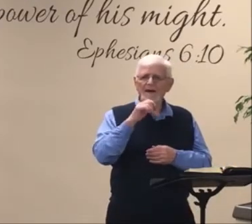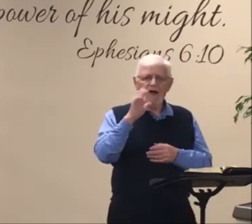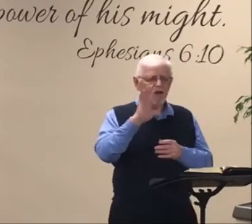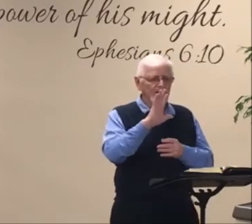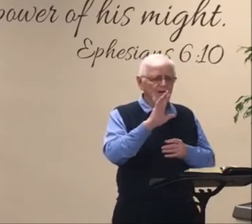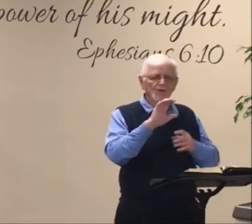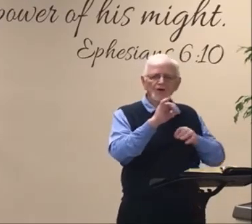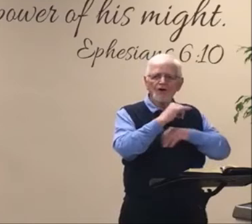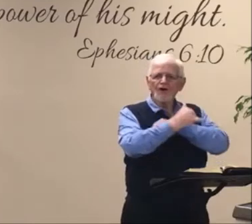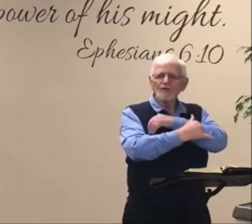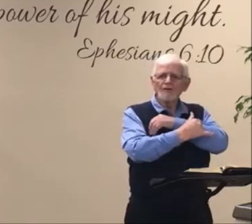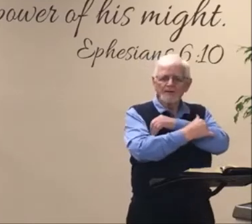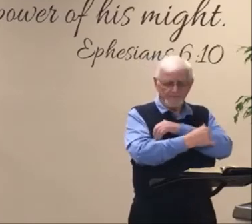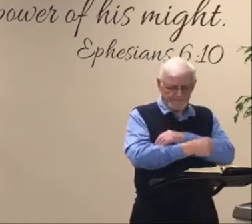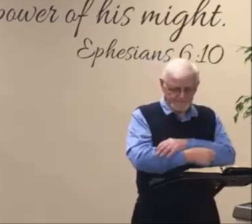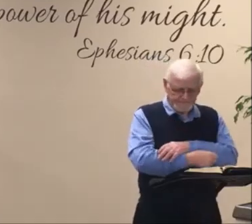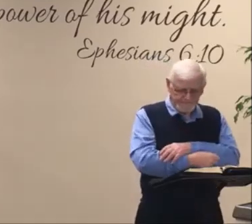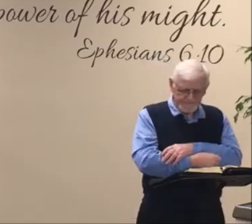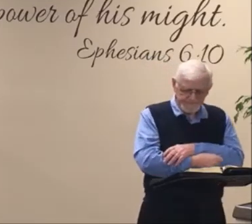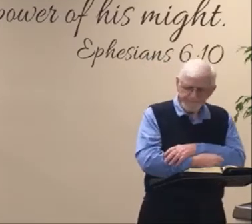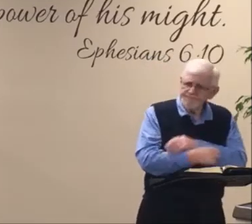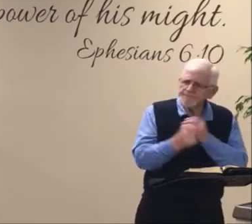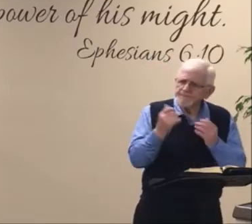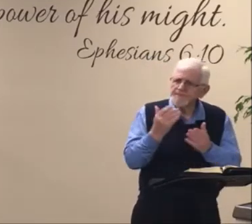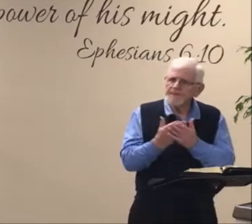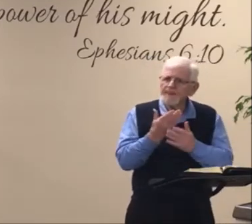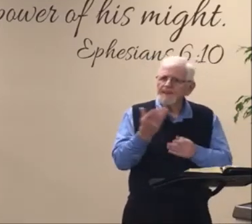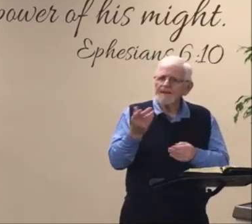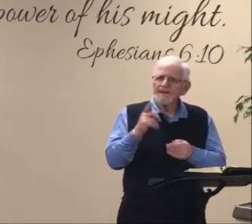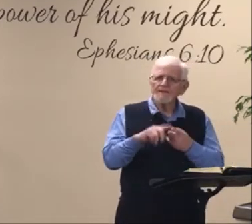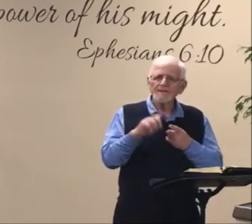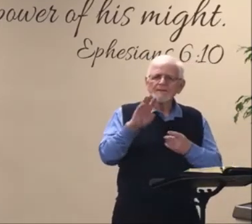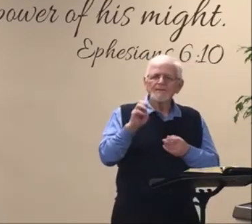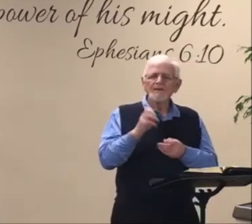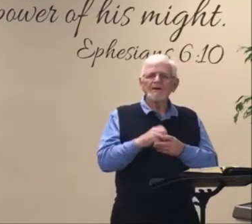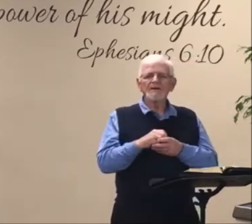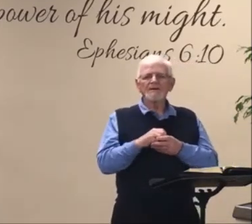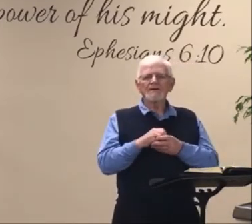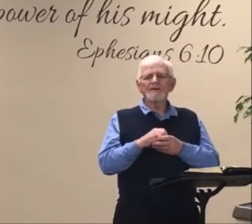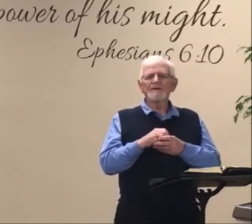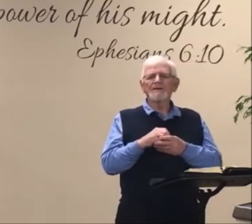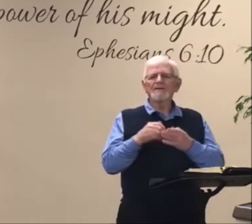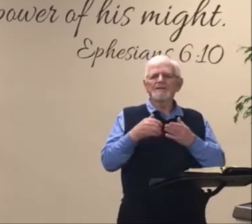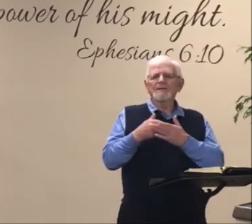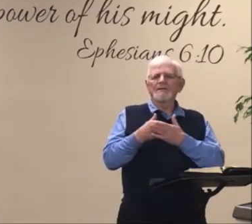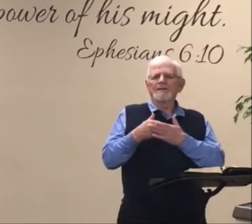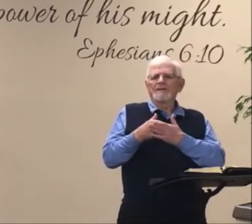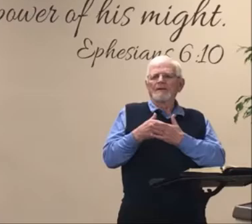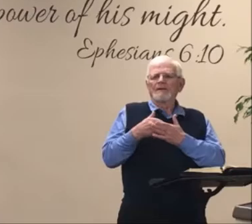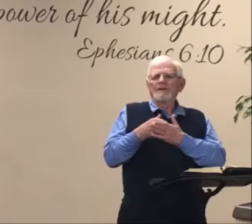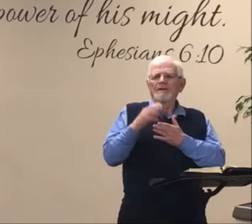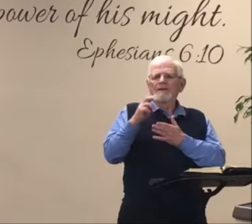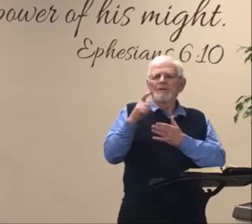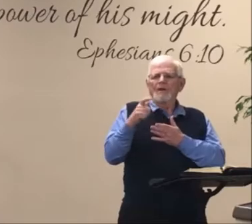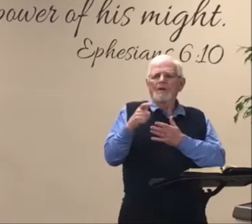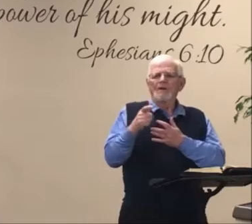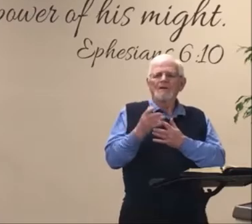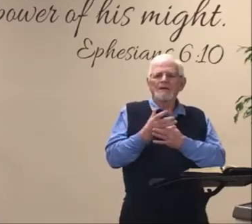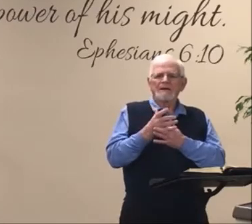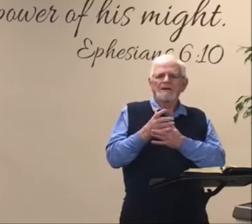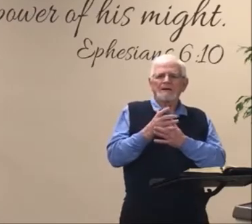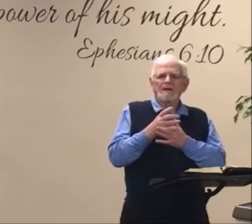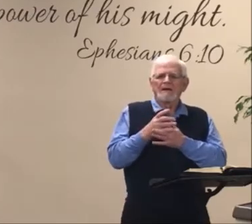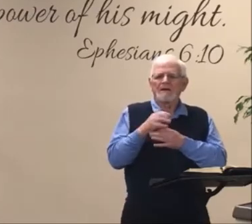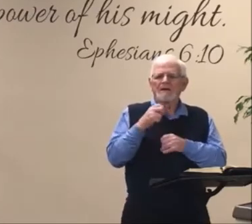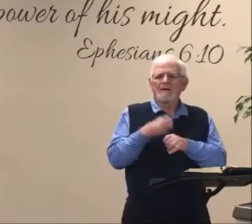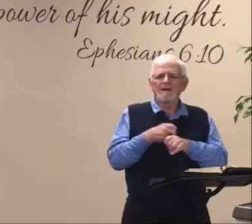country. You know, it's a good place to be. When you just get backed up against the wall and you're between a rock and a hard place, and